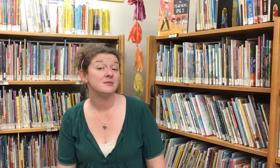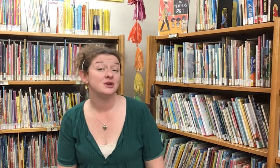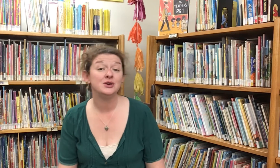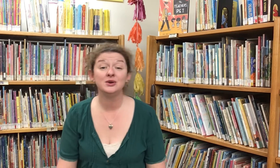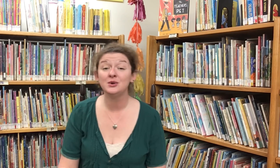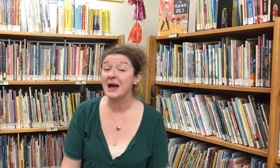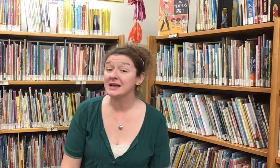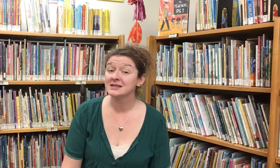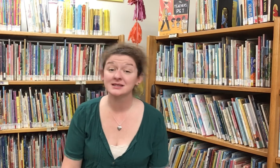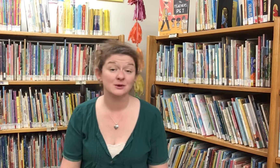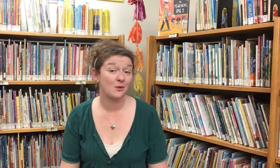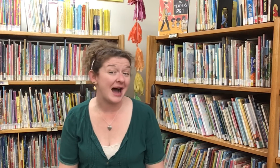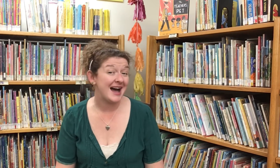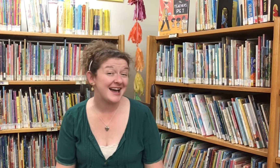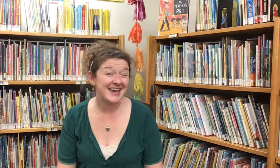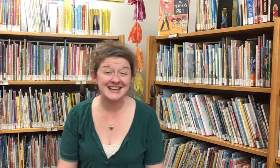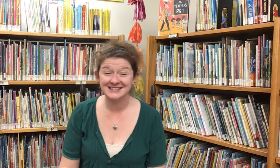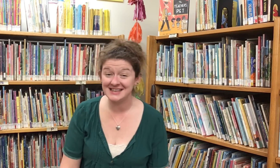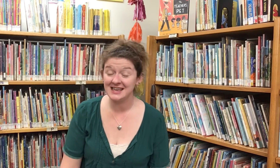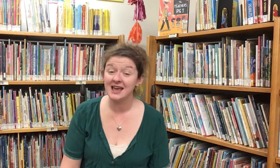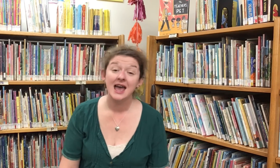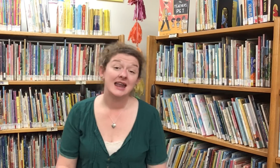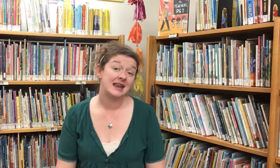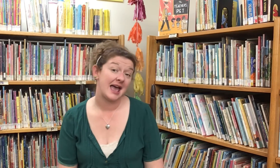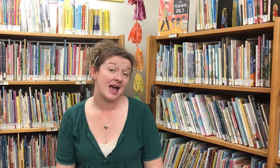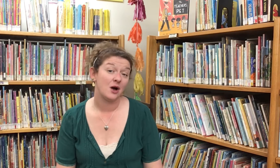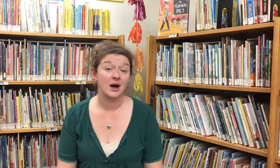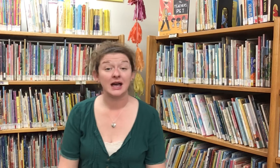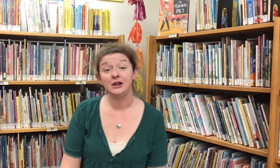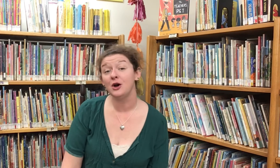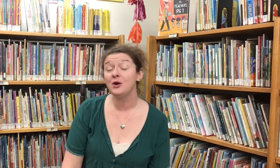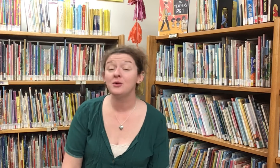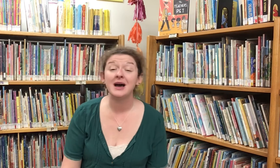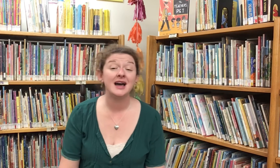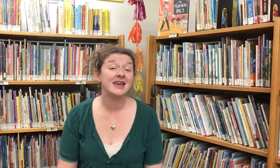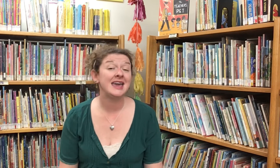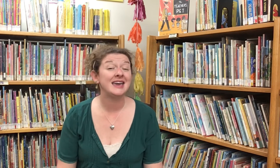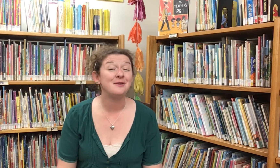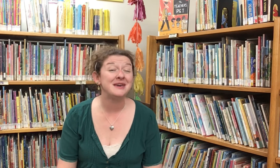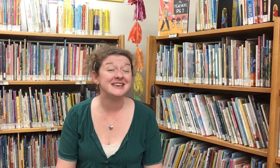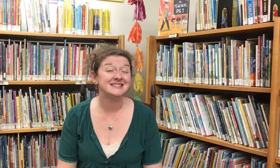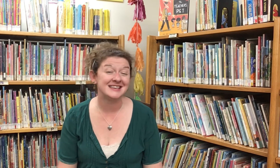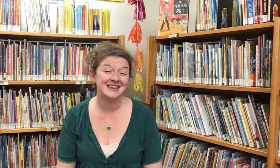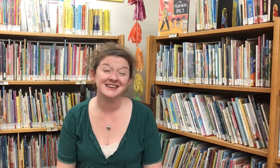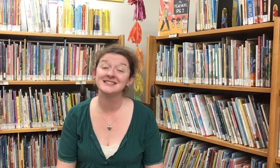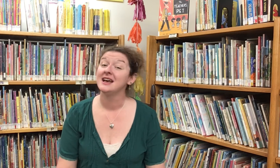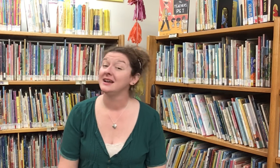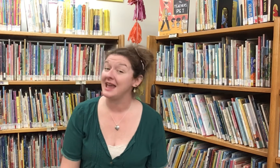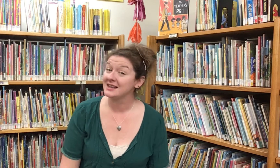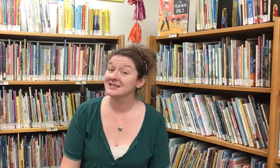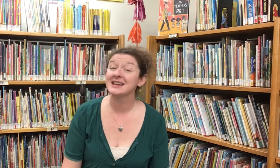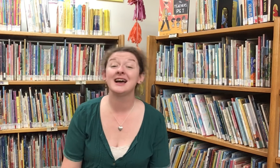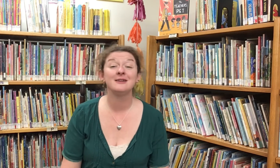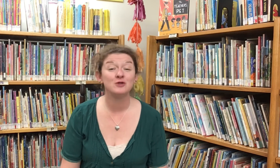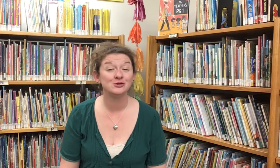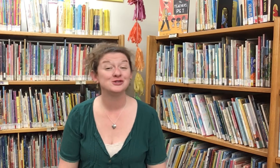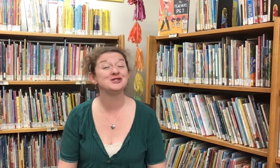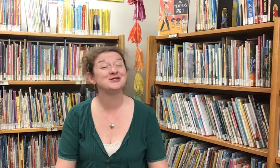W, X, Y, and Z. Now I know my ABCs. Next time, won't you